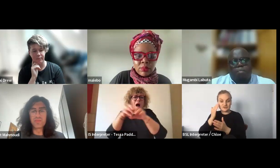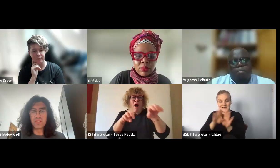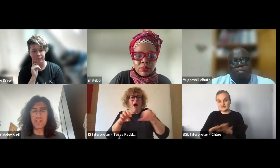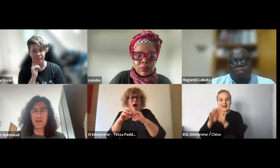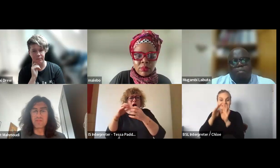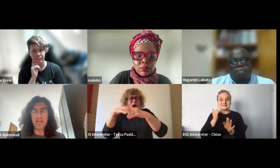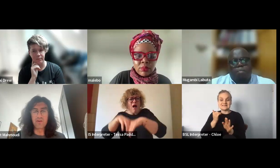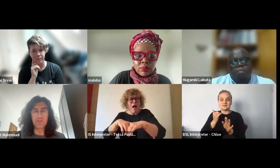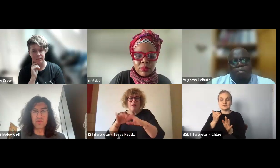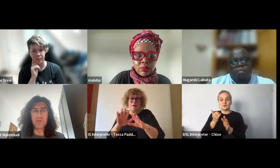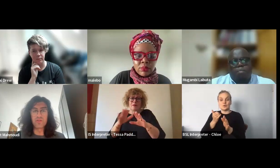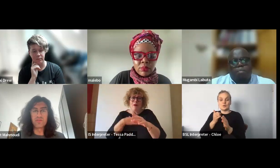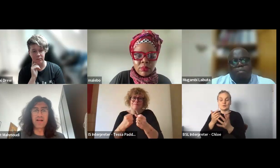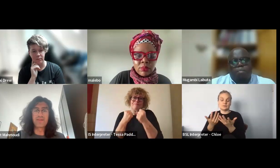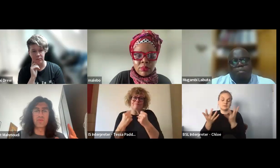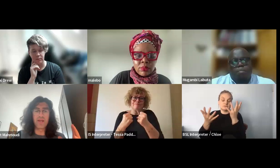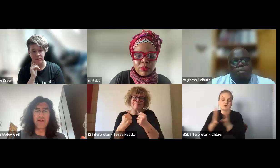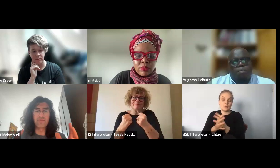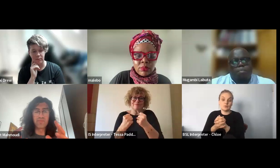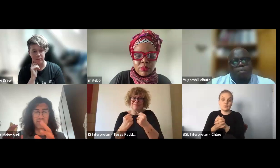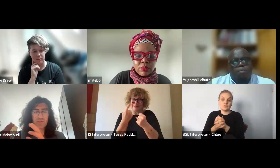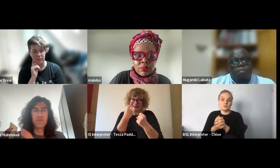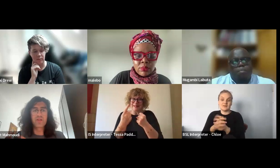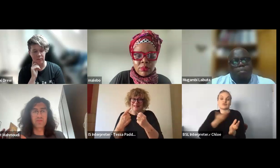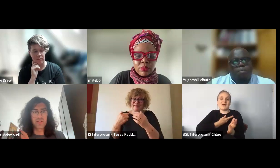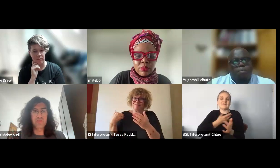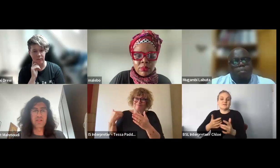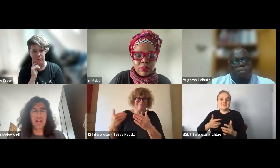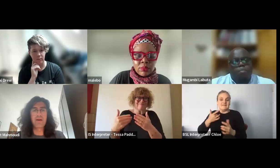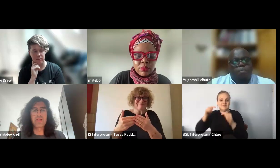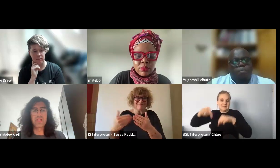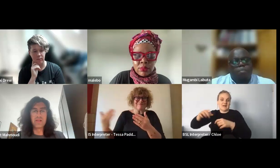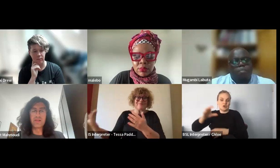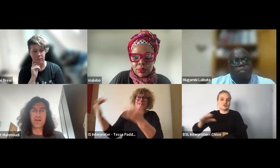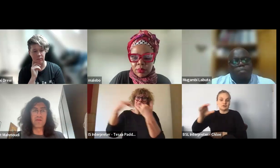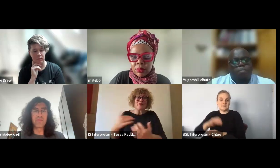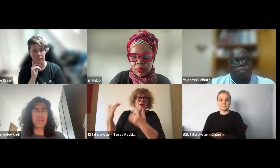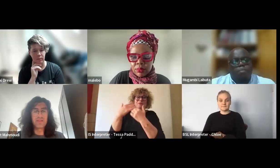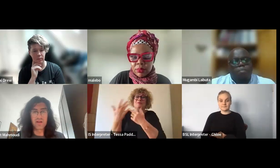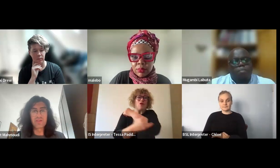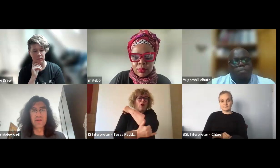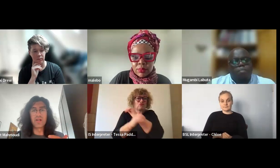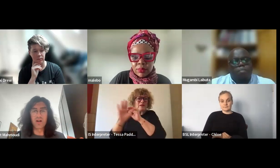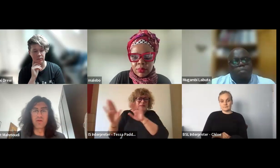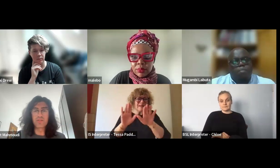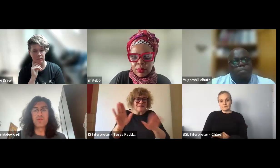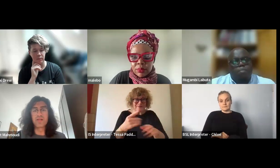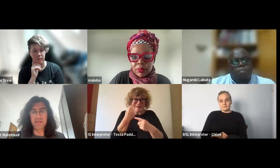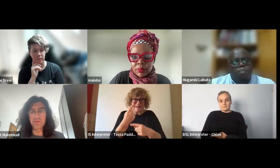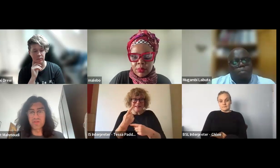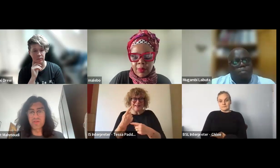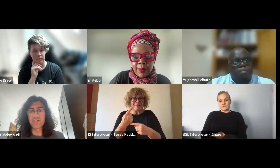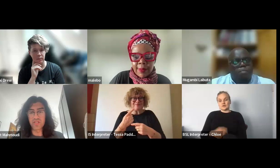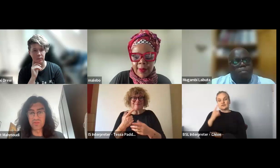that ultimately comes down to the fact that we have too much of a trigger-happy ethos when it comes